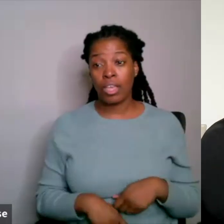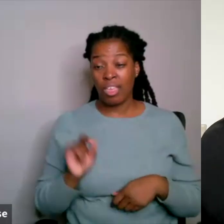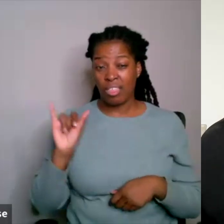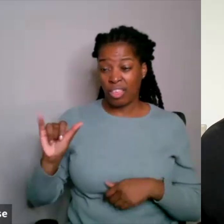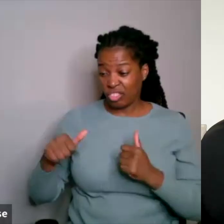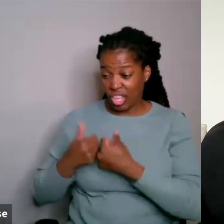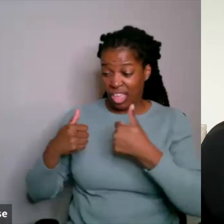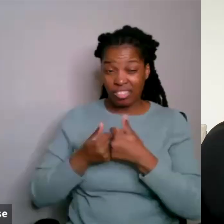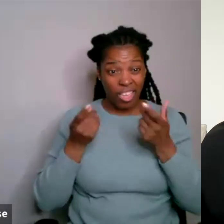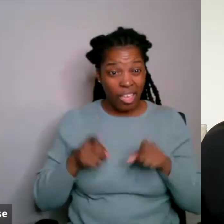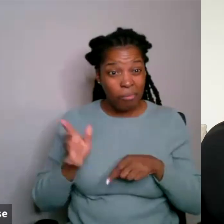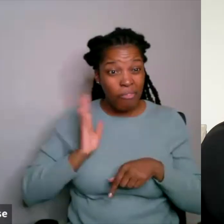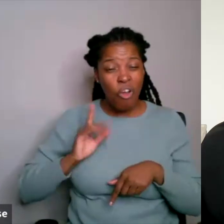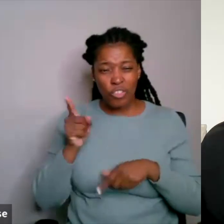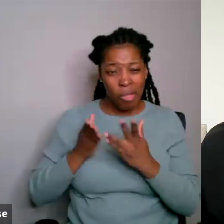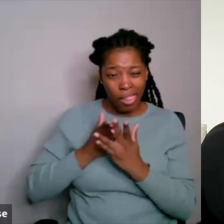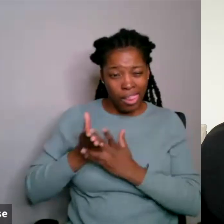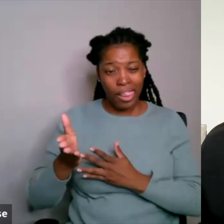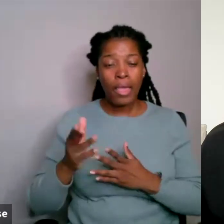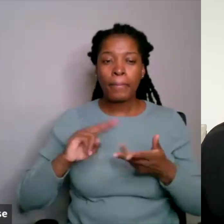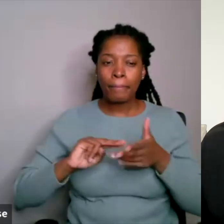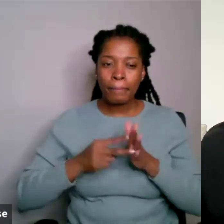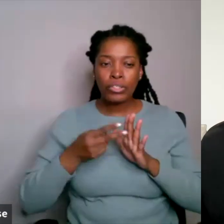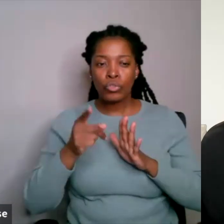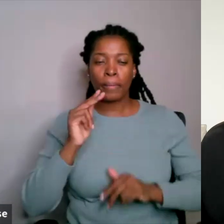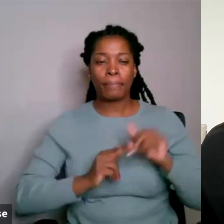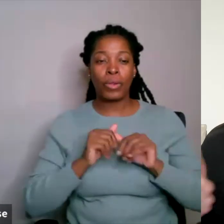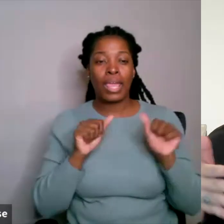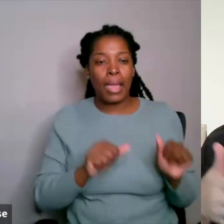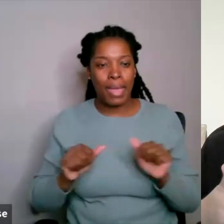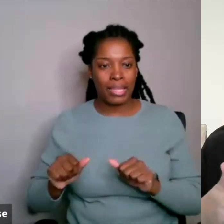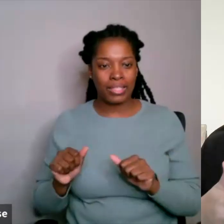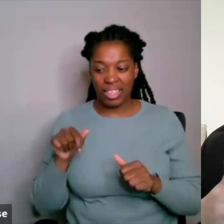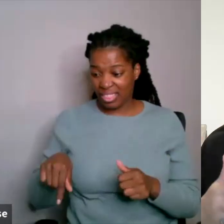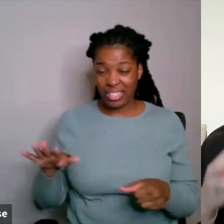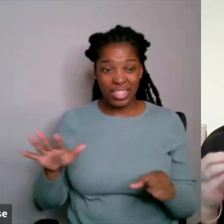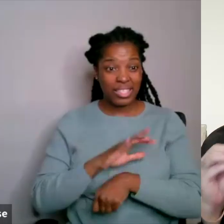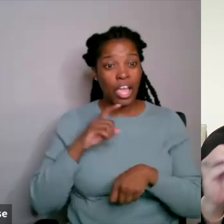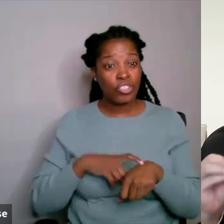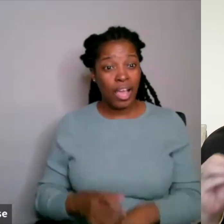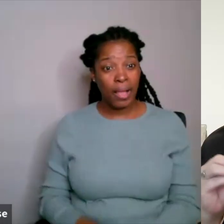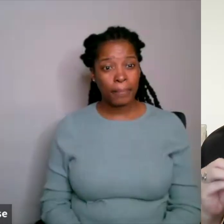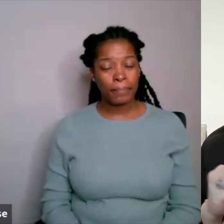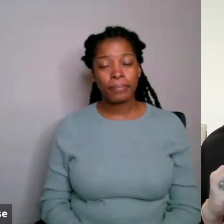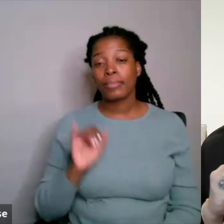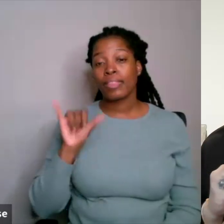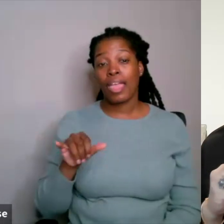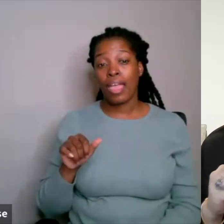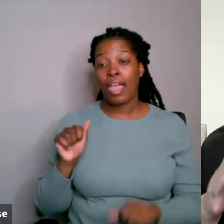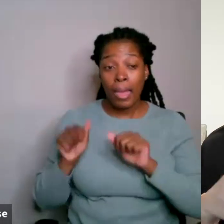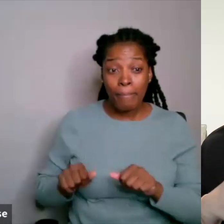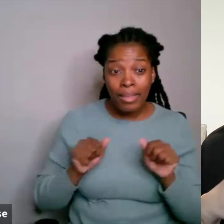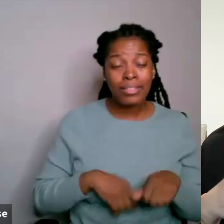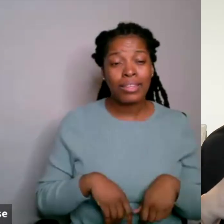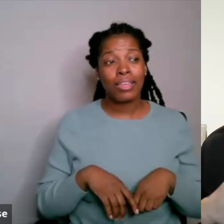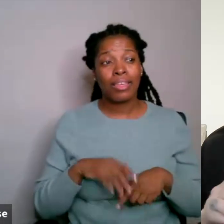building capacity this entire time. That capacity, that insight, that's your compass.